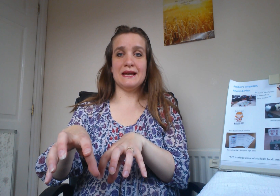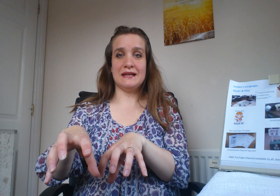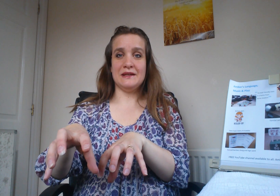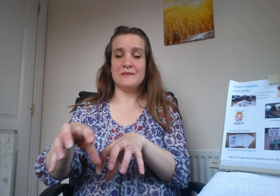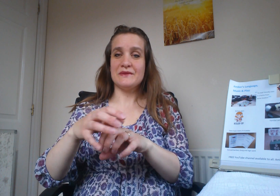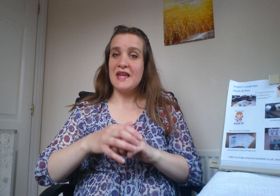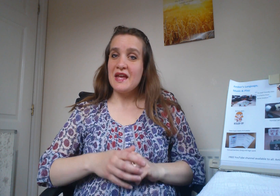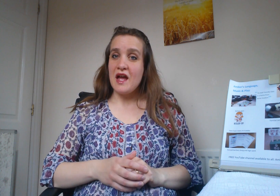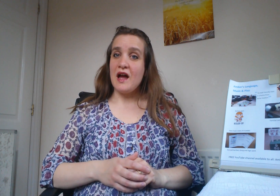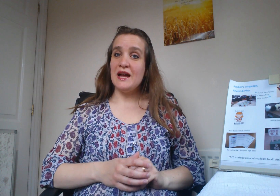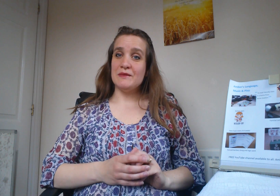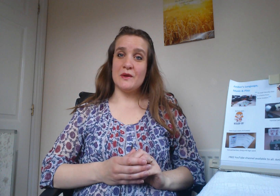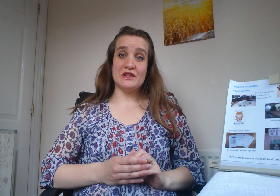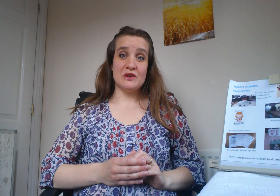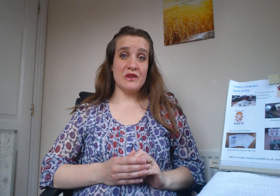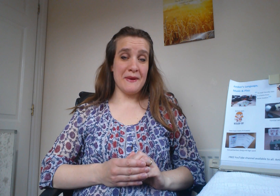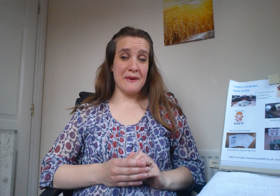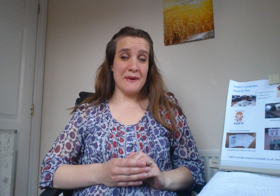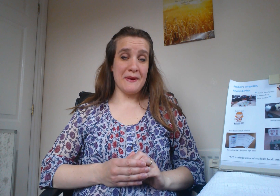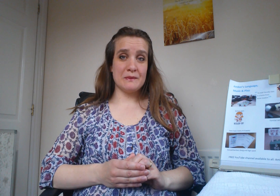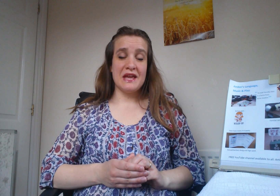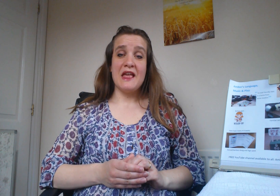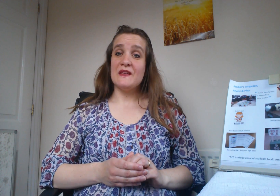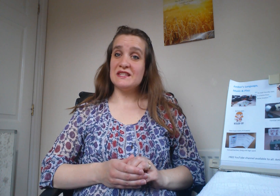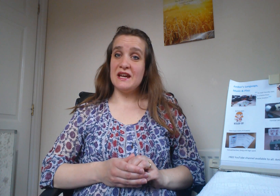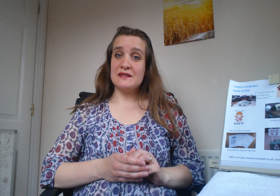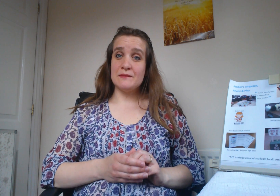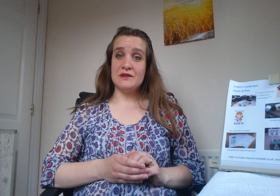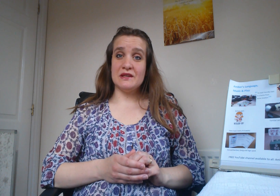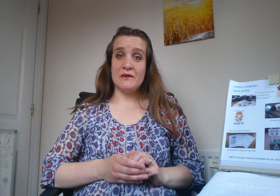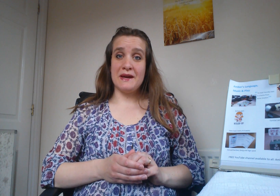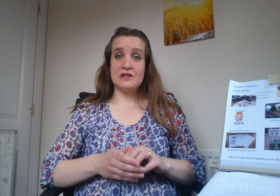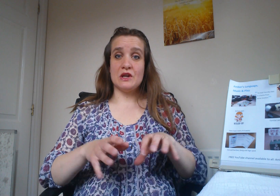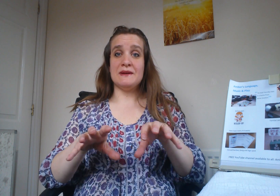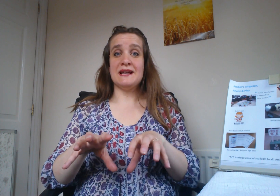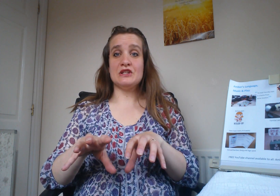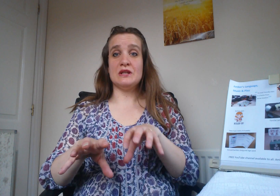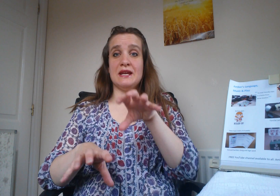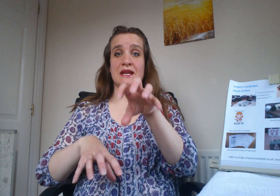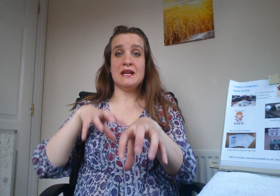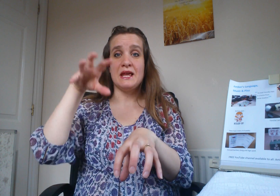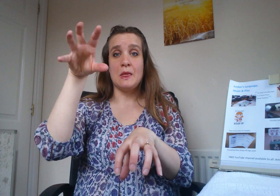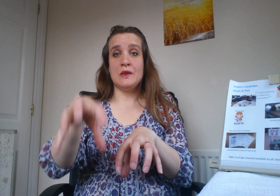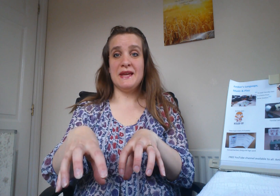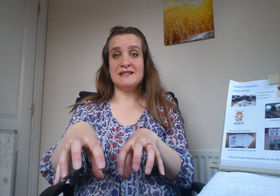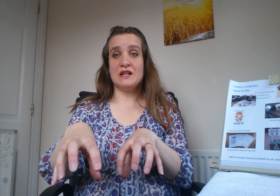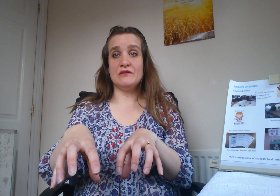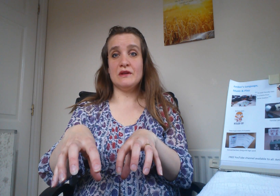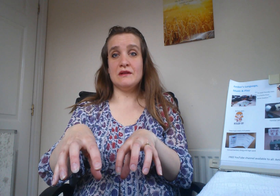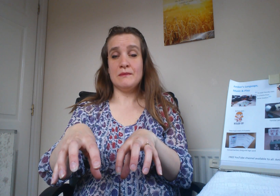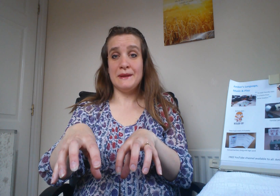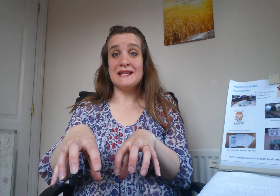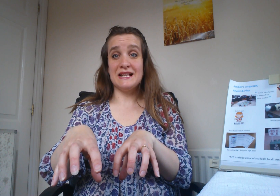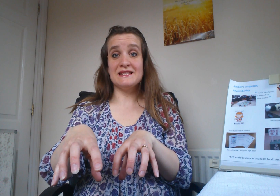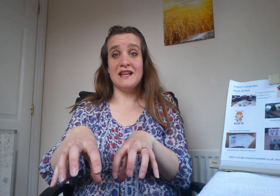l'animalerie. I'm going to the pet shop. The sign that I'm using for pet shop is actually the BSL